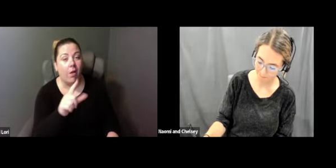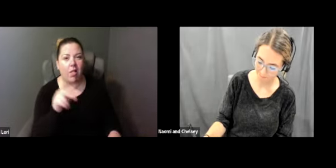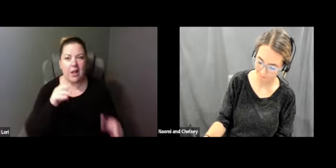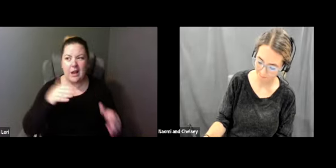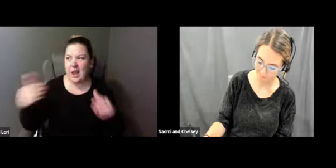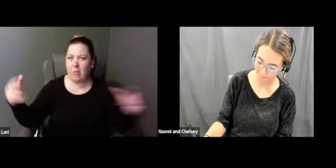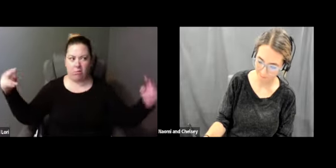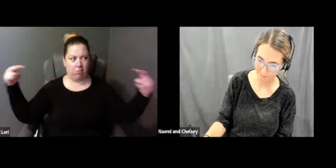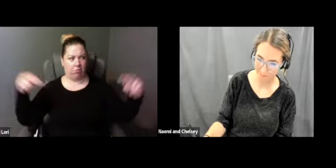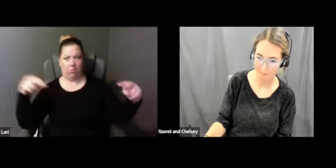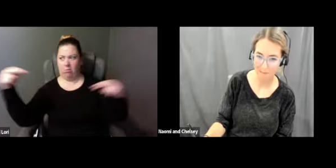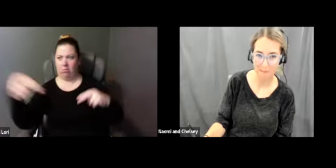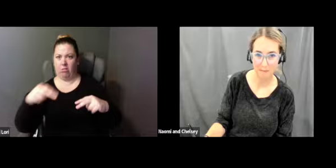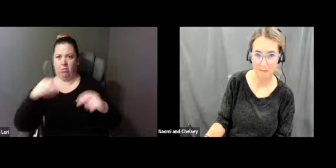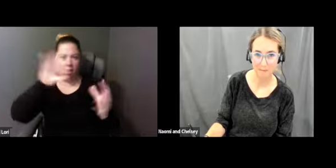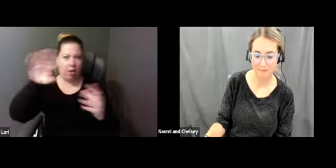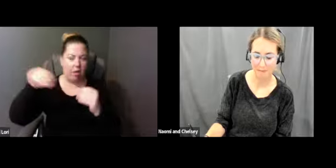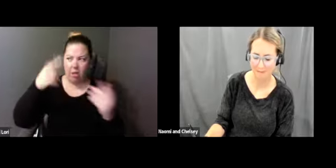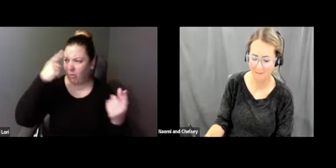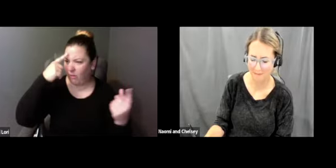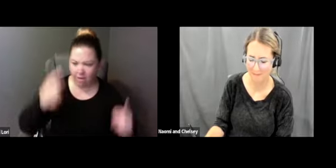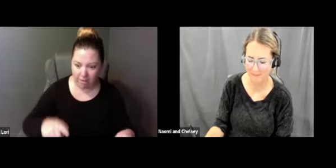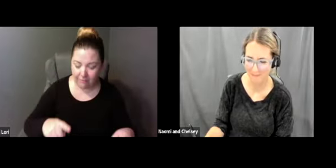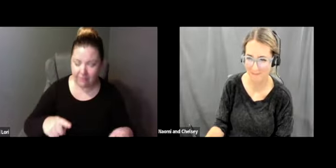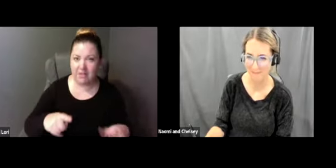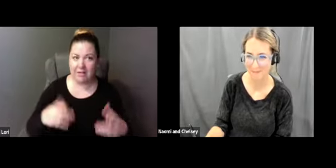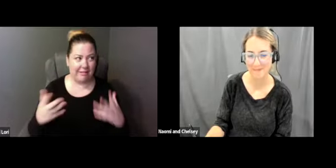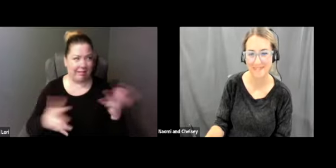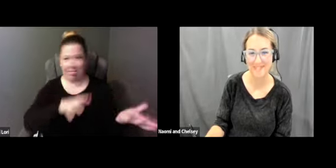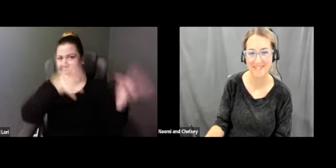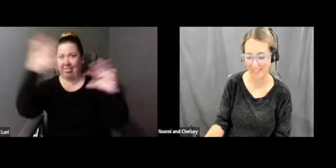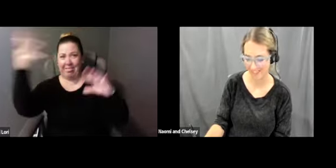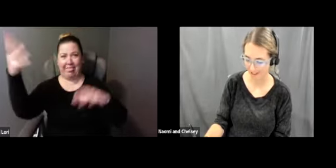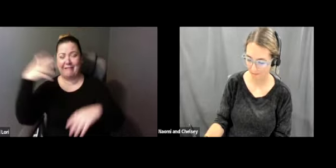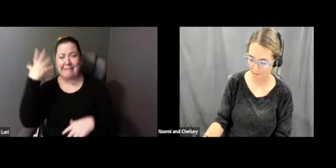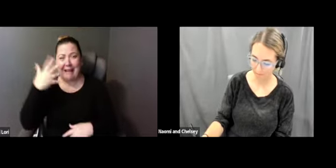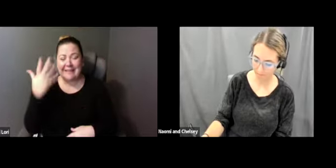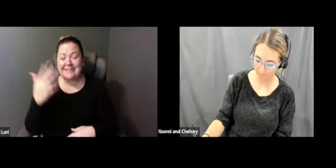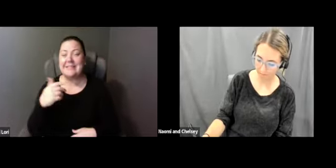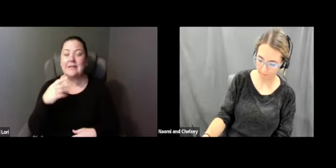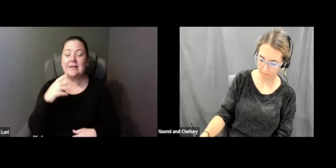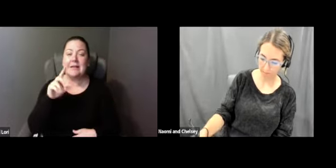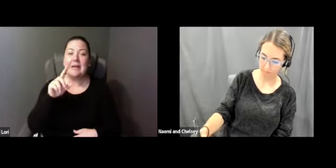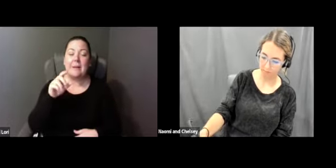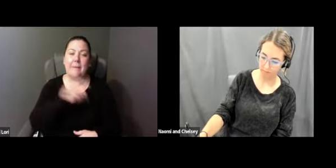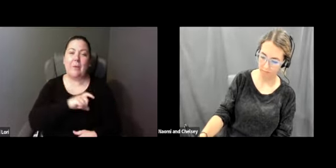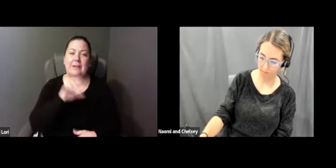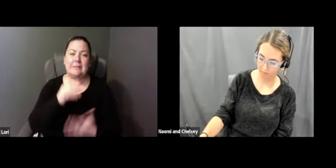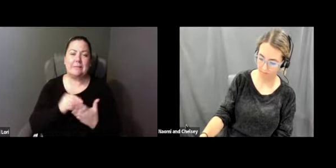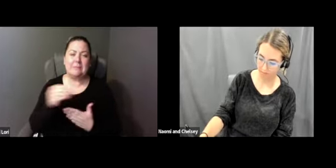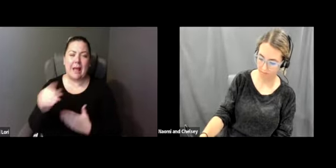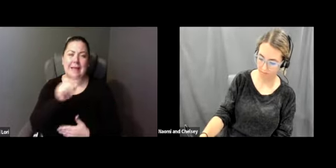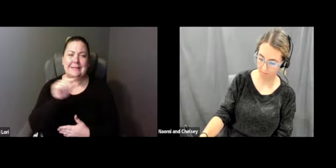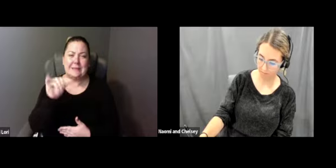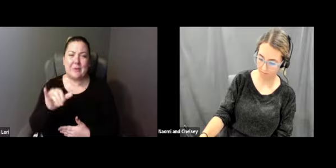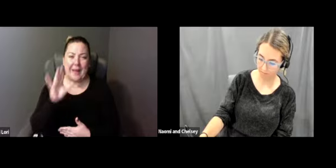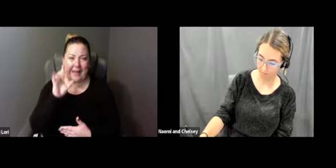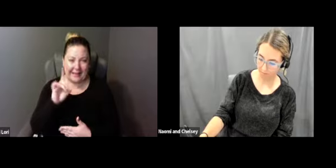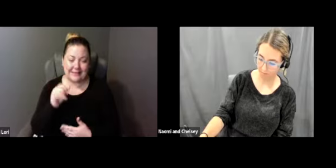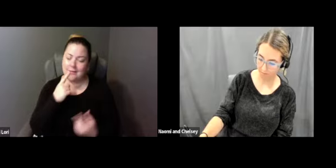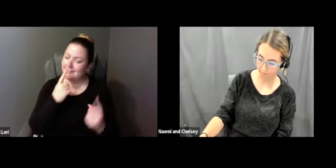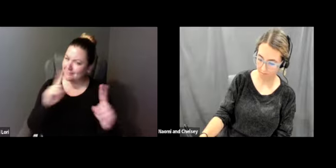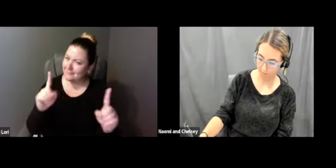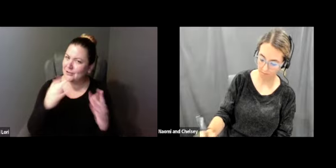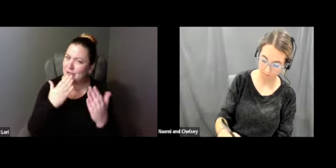police department did buy a TTY, which was great. But besides that, when it comes to bimodal communication, I see it in my